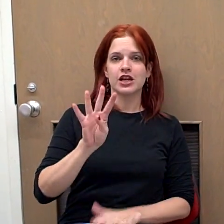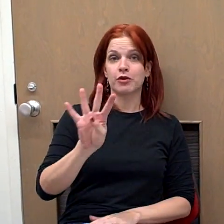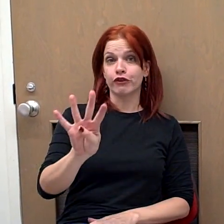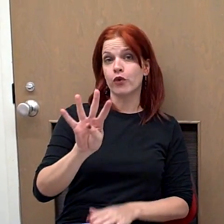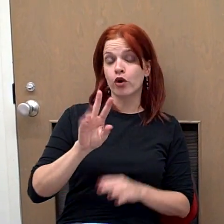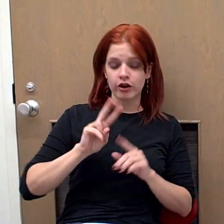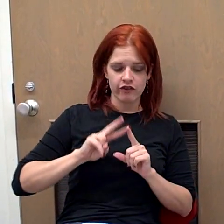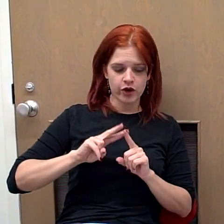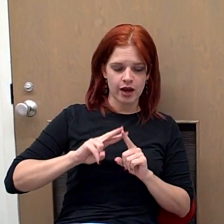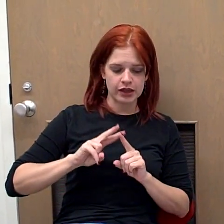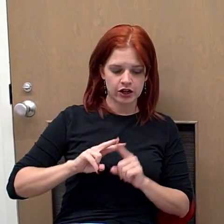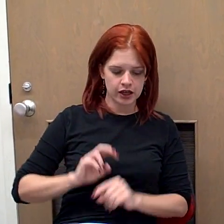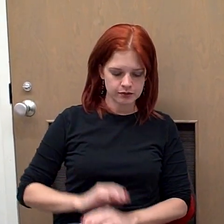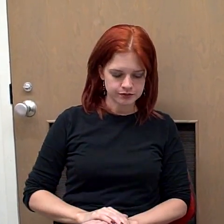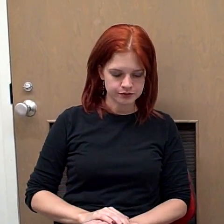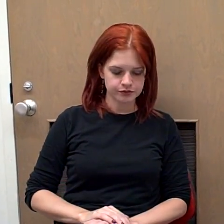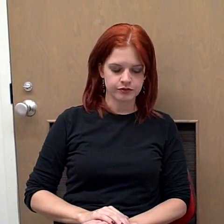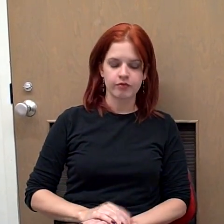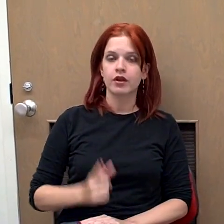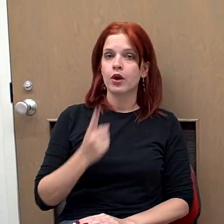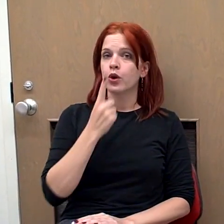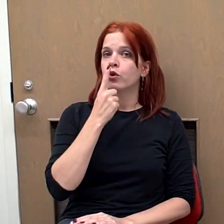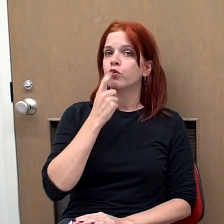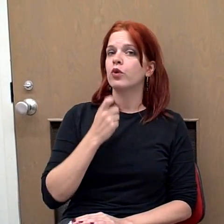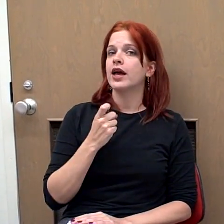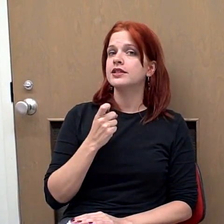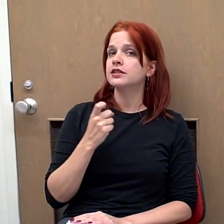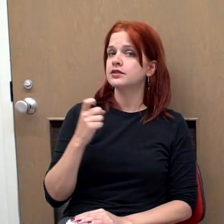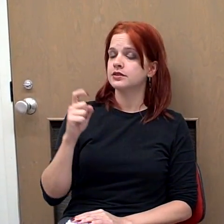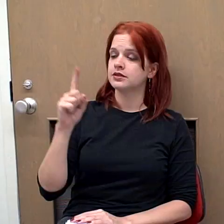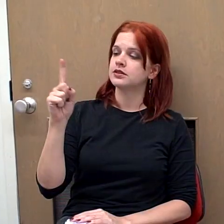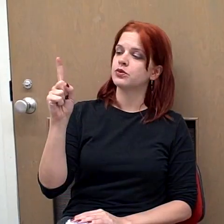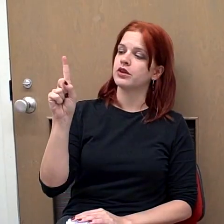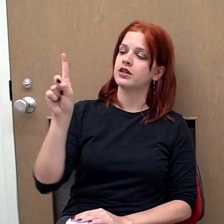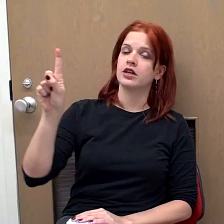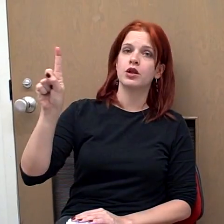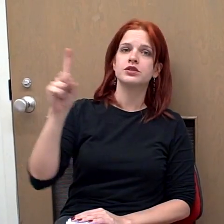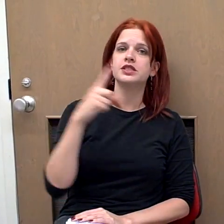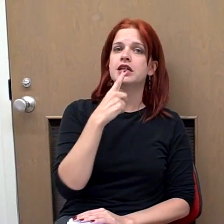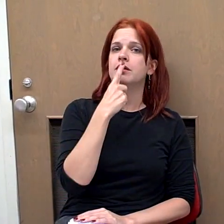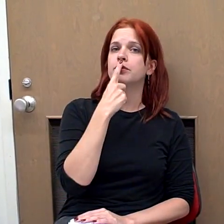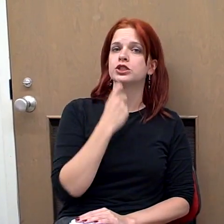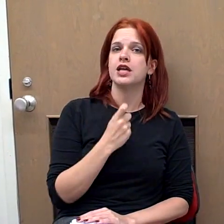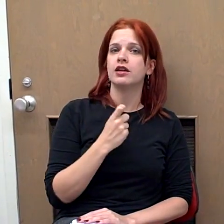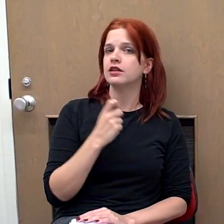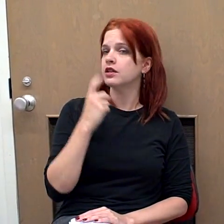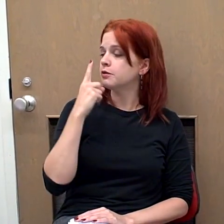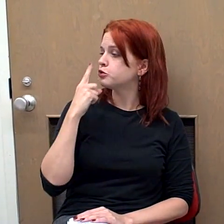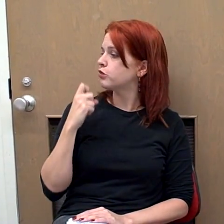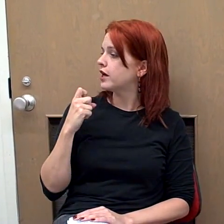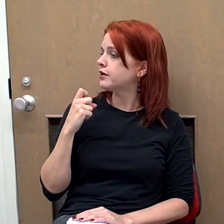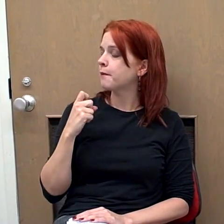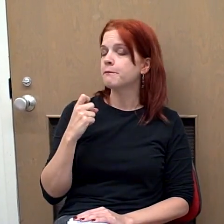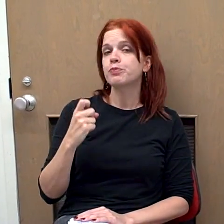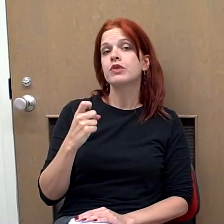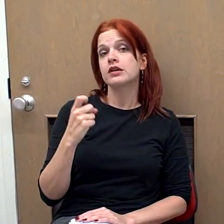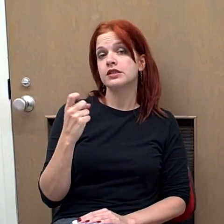Chapter 4, vocabulary. Red, it's with a closed D, pulls down at the lips, red. In